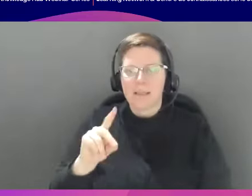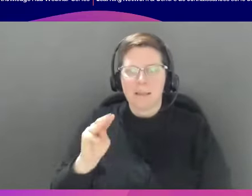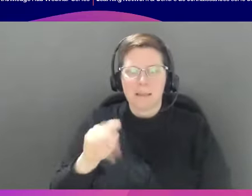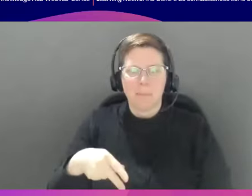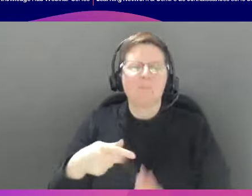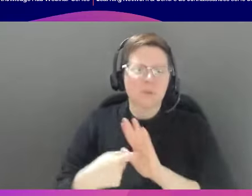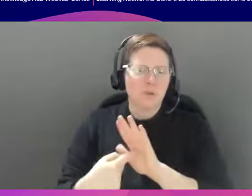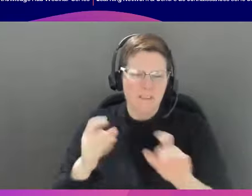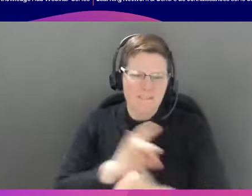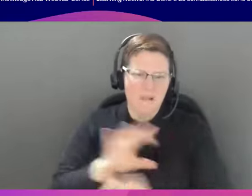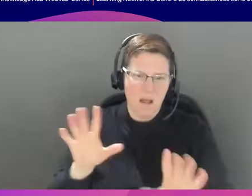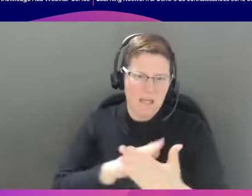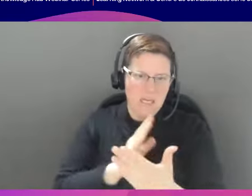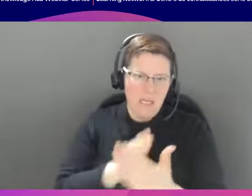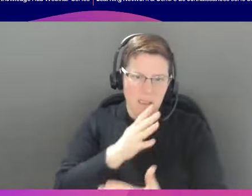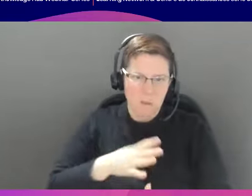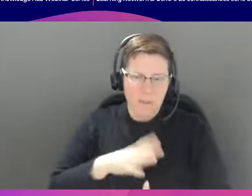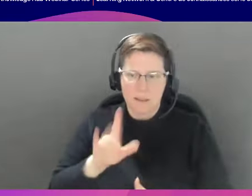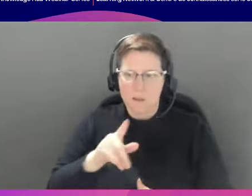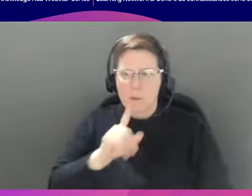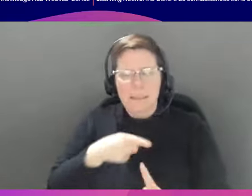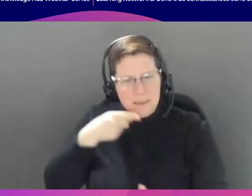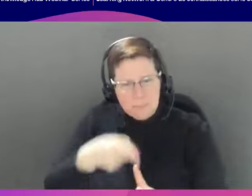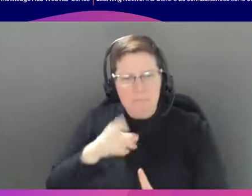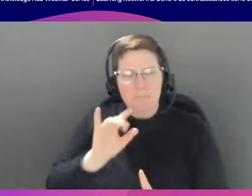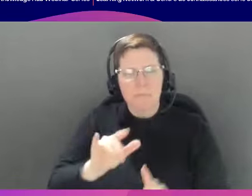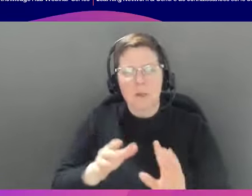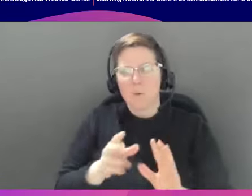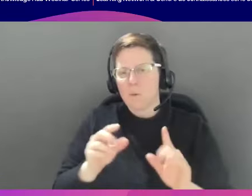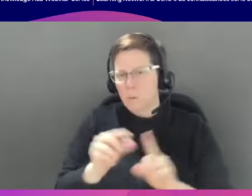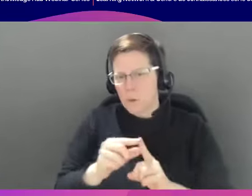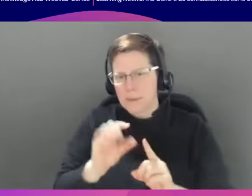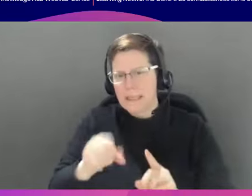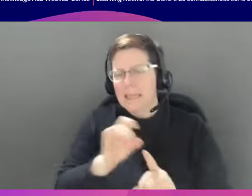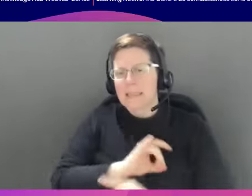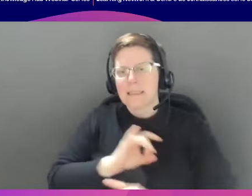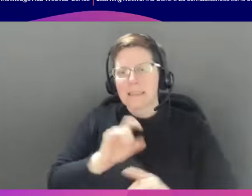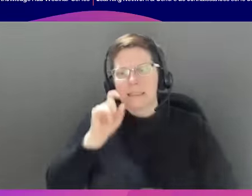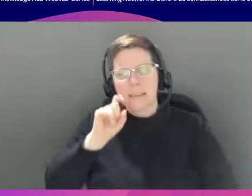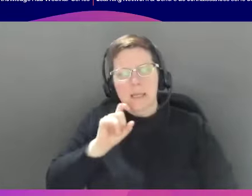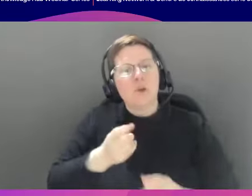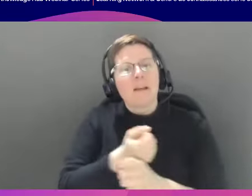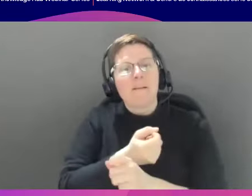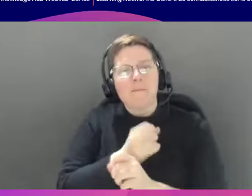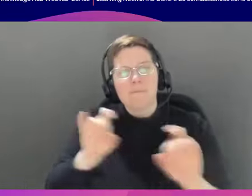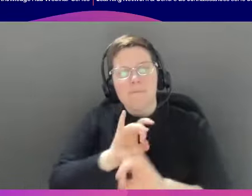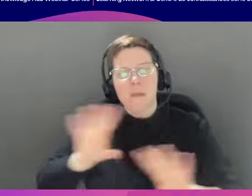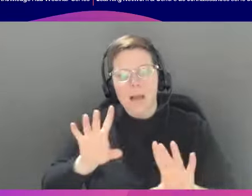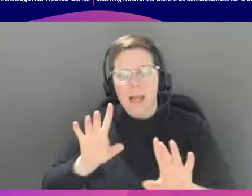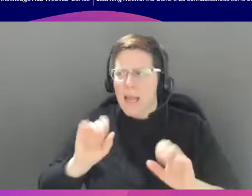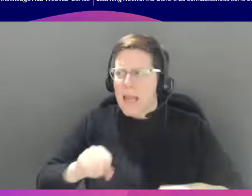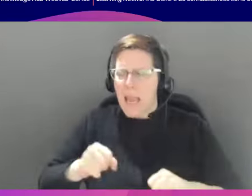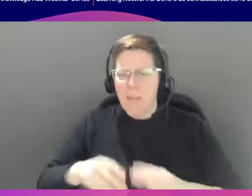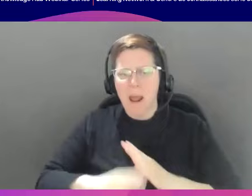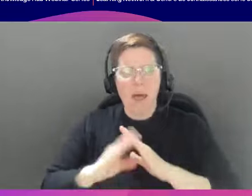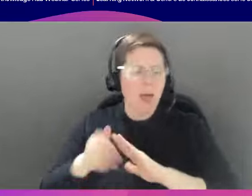time, this very specific terminology that's also sexually violent can be a barrier for outsiders to understand what they are really trying to say